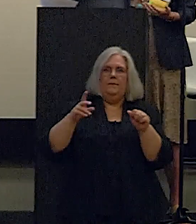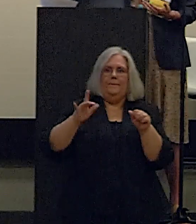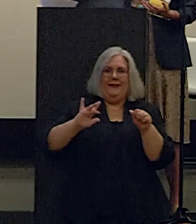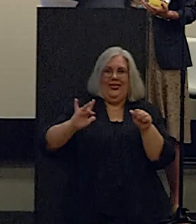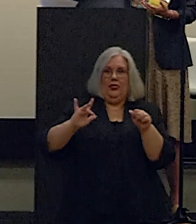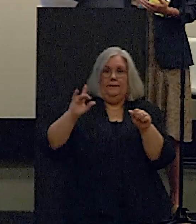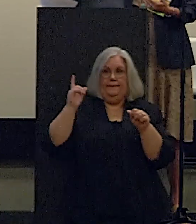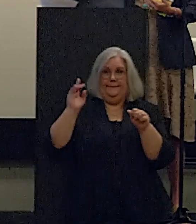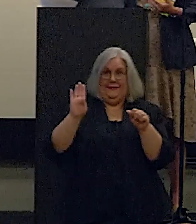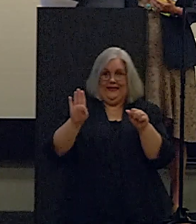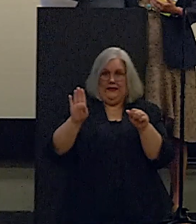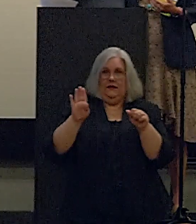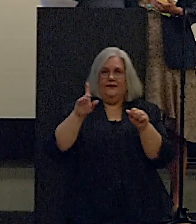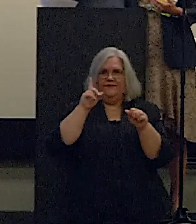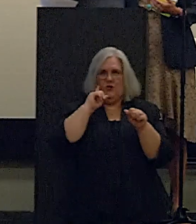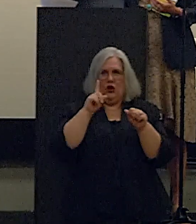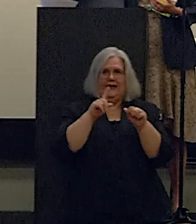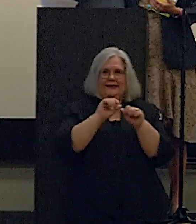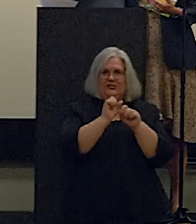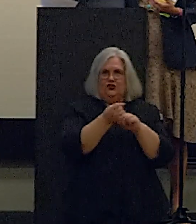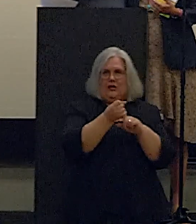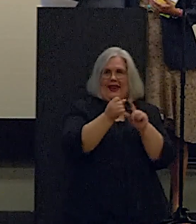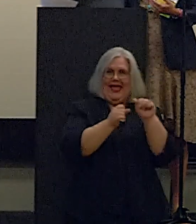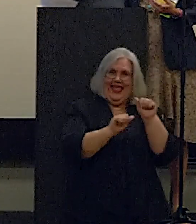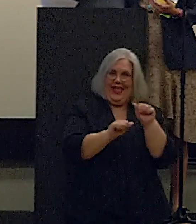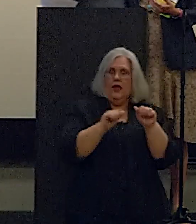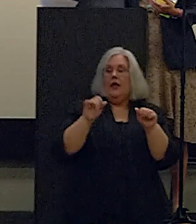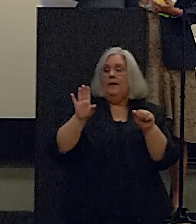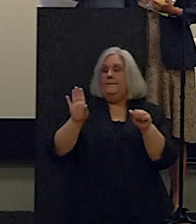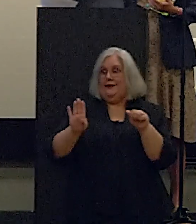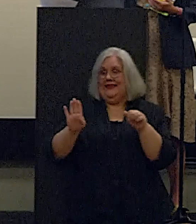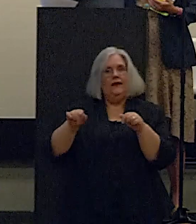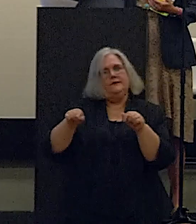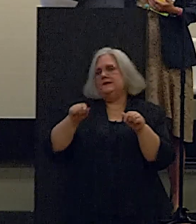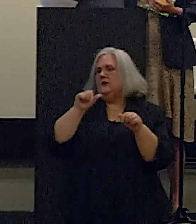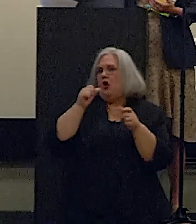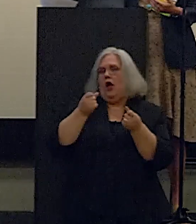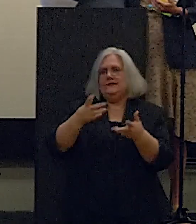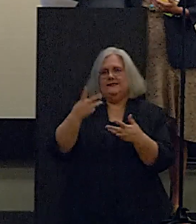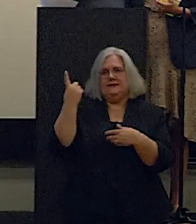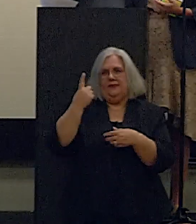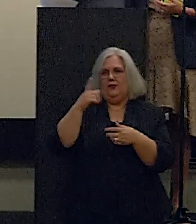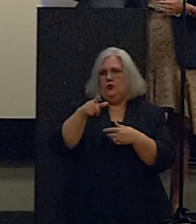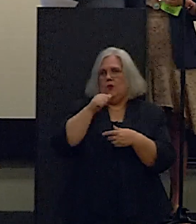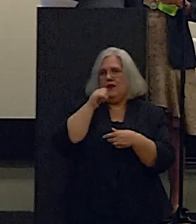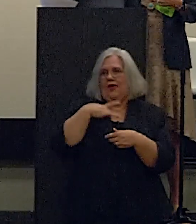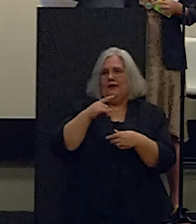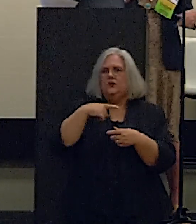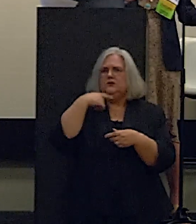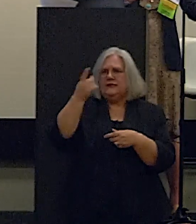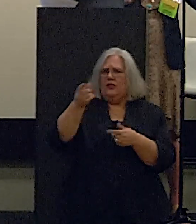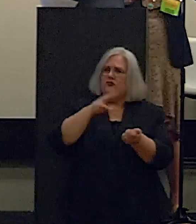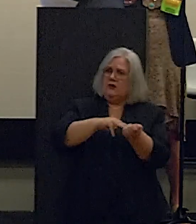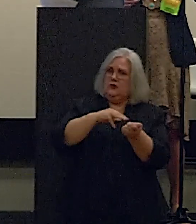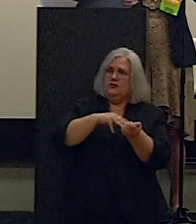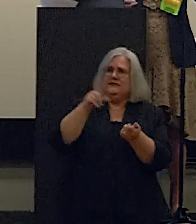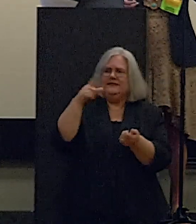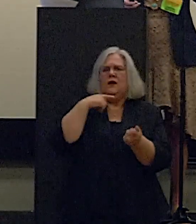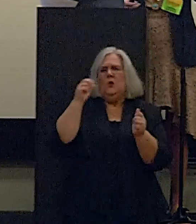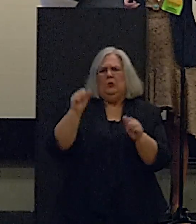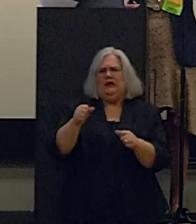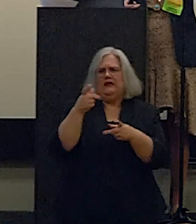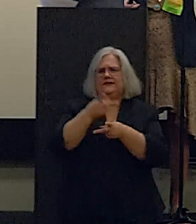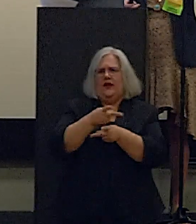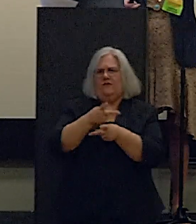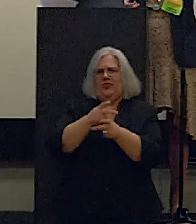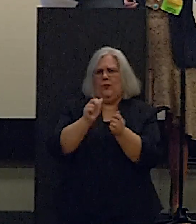Pill B causes a side effect that you don't like. You tell your doctor. He says, oh, we can take care of that with pill